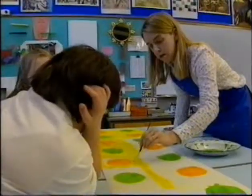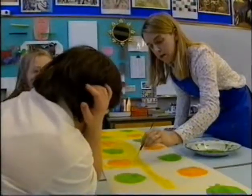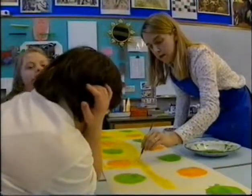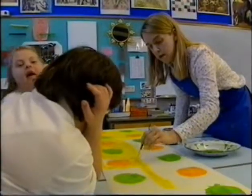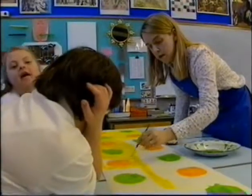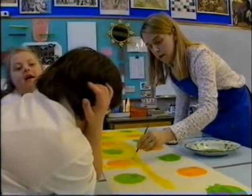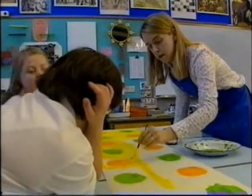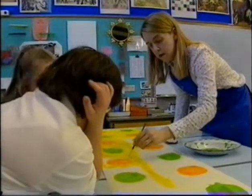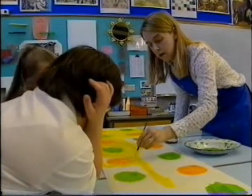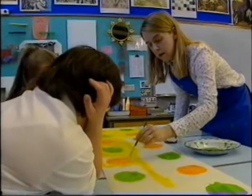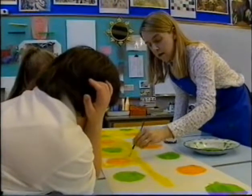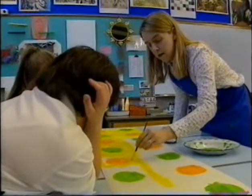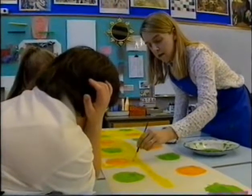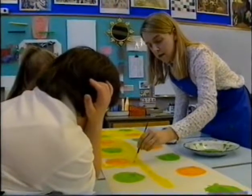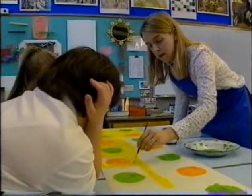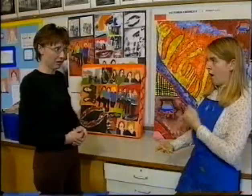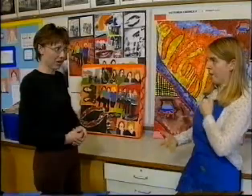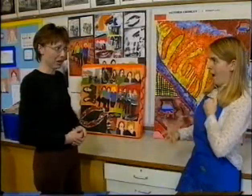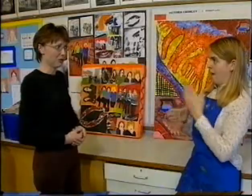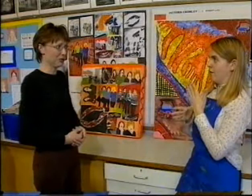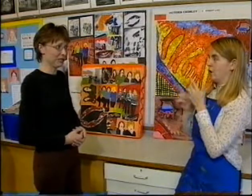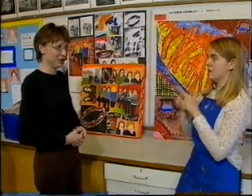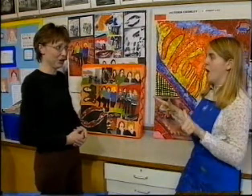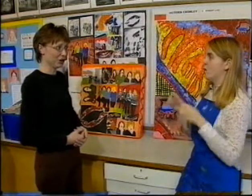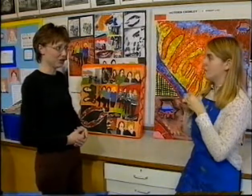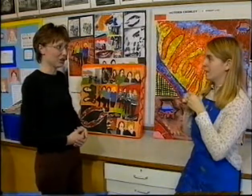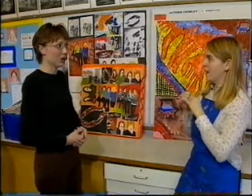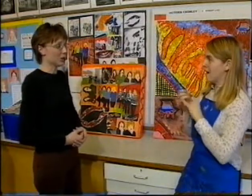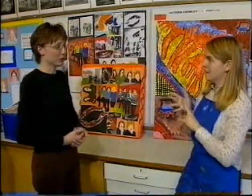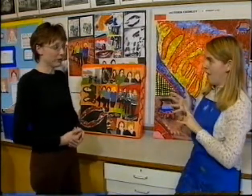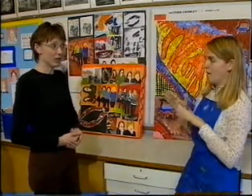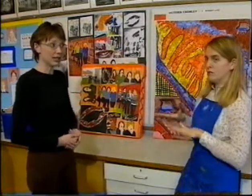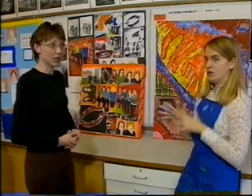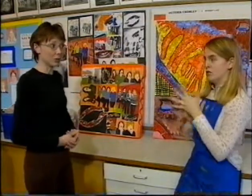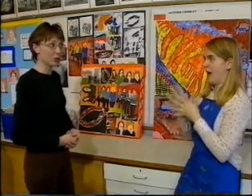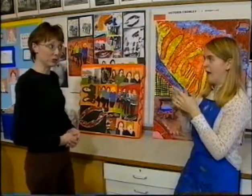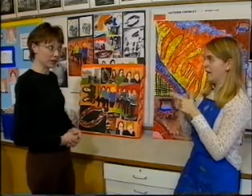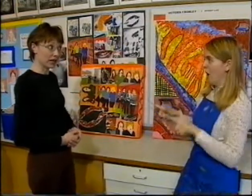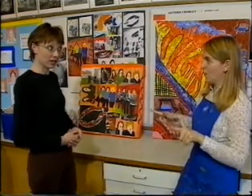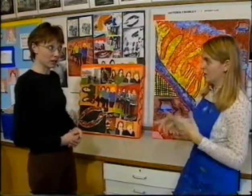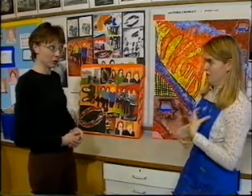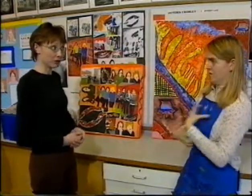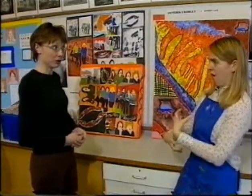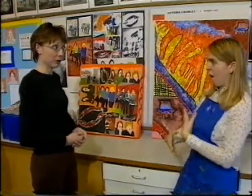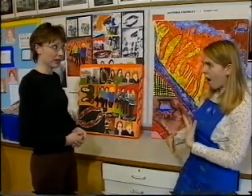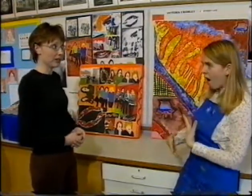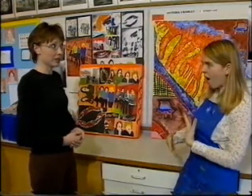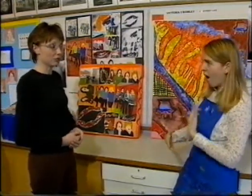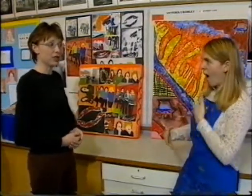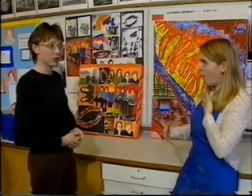training because she can't speak. And I was really shocked. My first language is British Sign Language. So it really